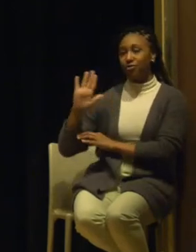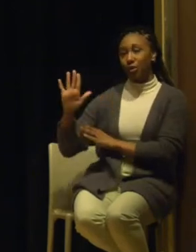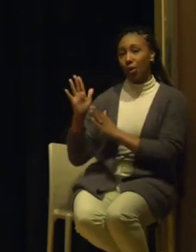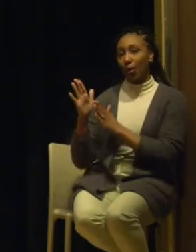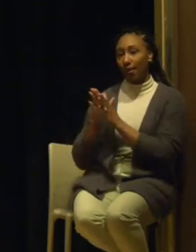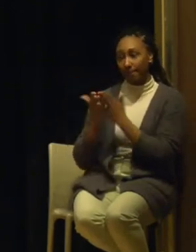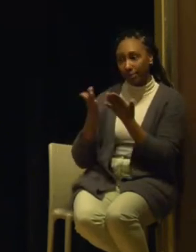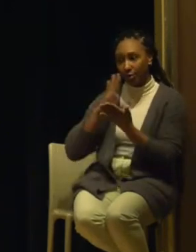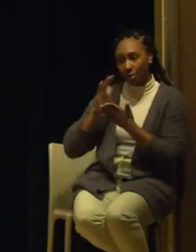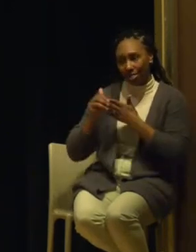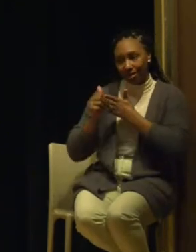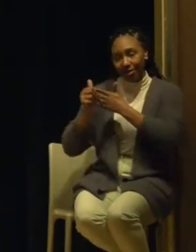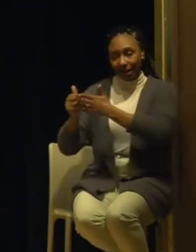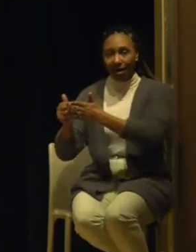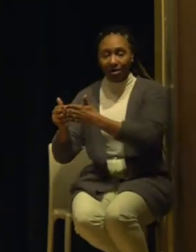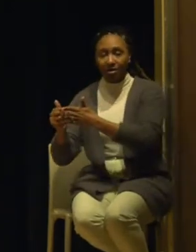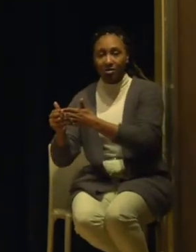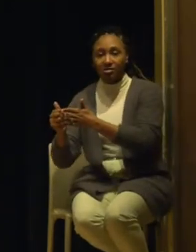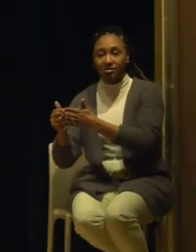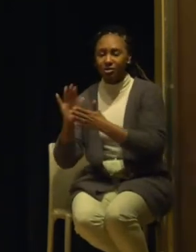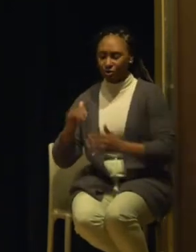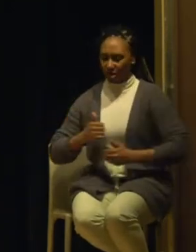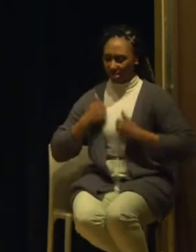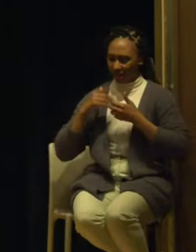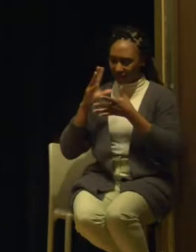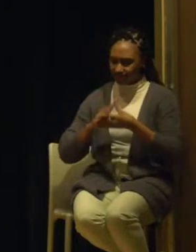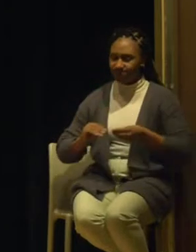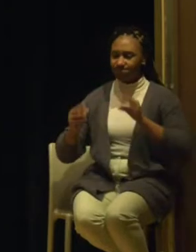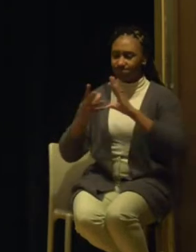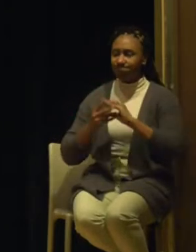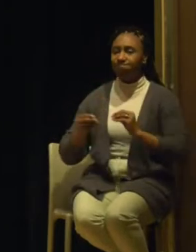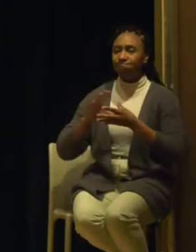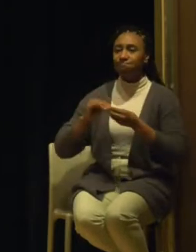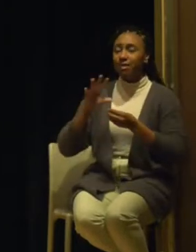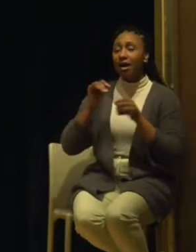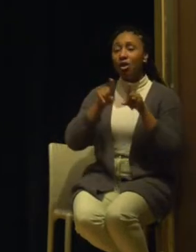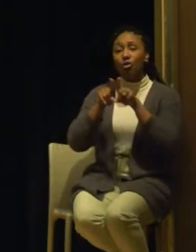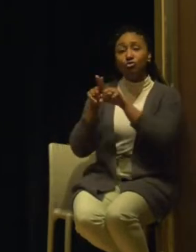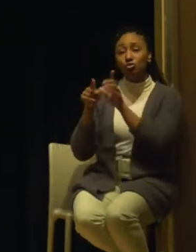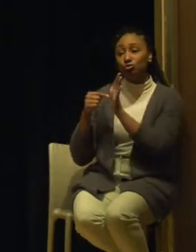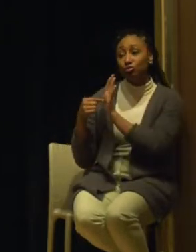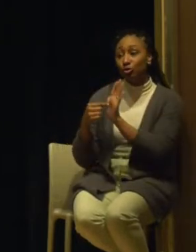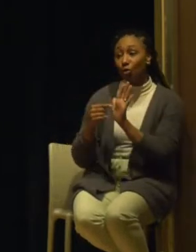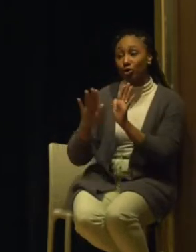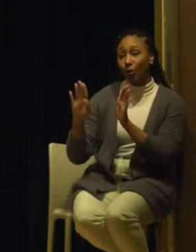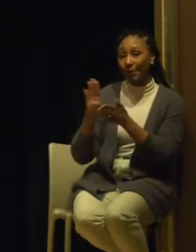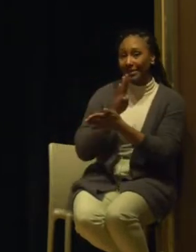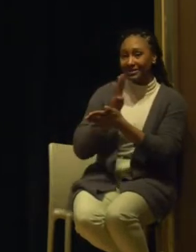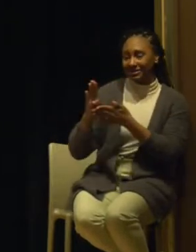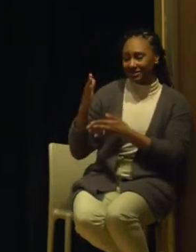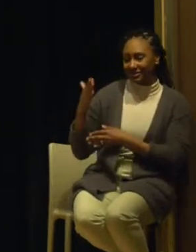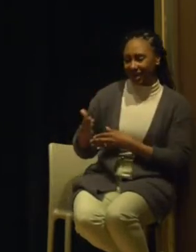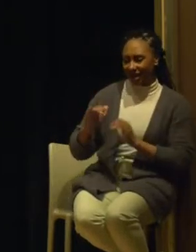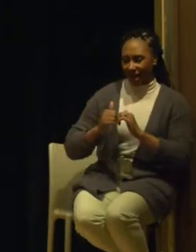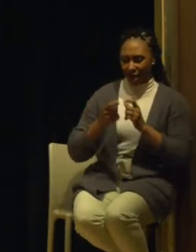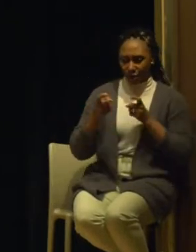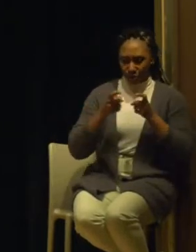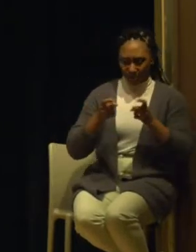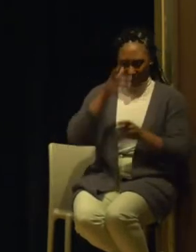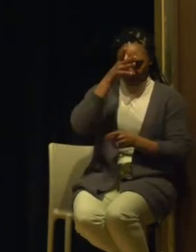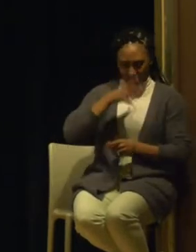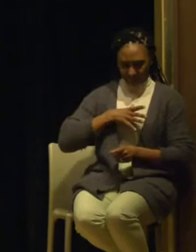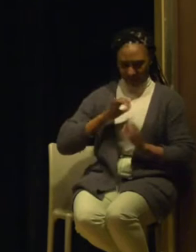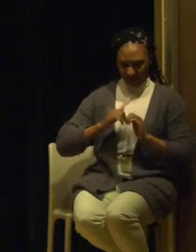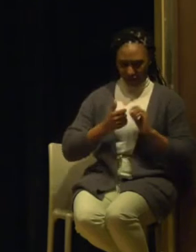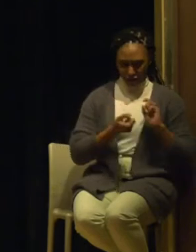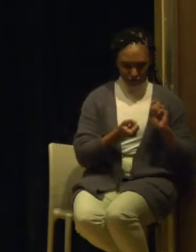tell your life story, but you also just have a way of showing the business side, mm-hmm. how you manage men, how you transition, how you